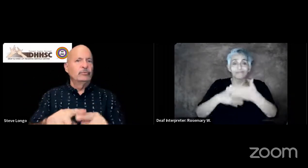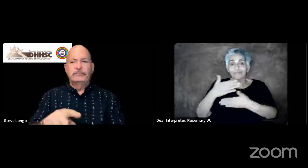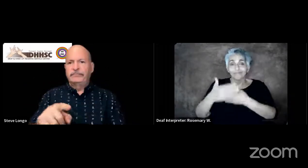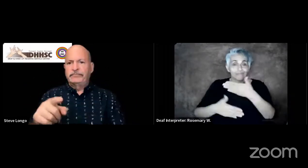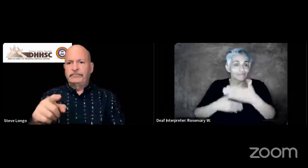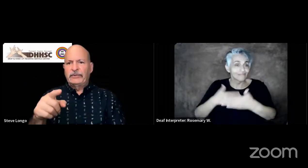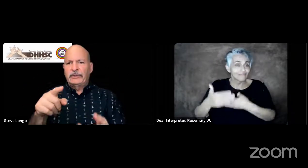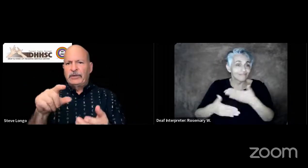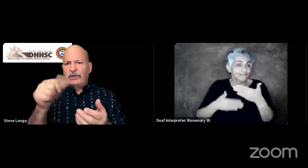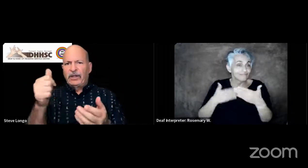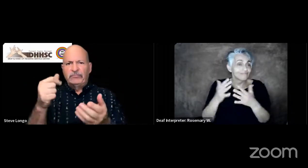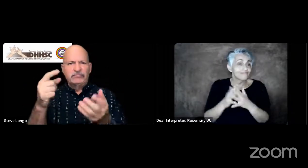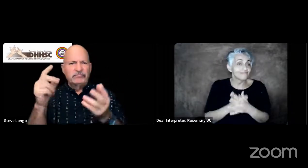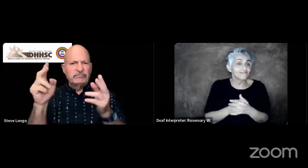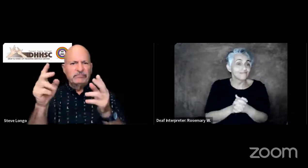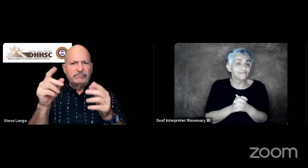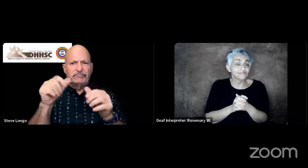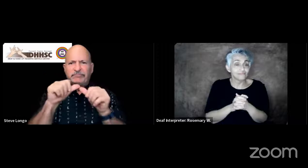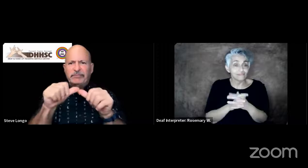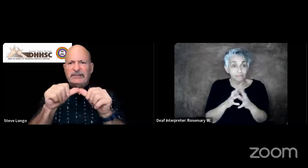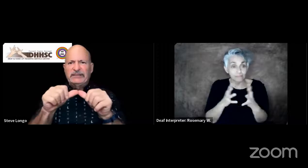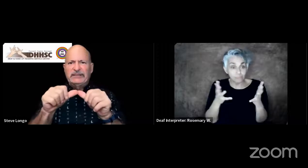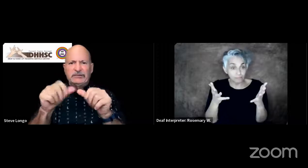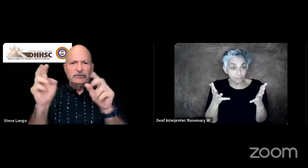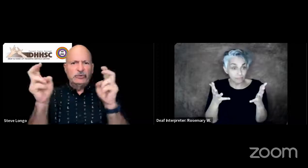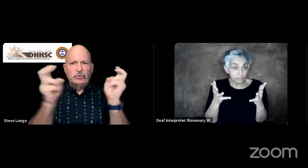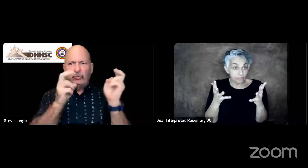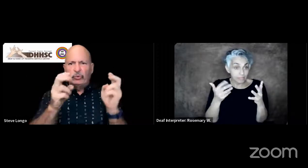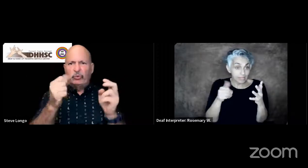Seeing none, I will move on.